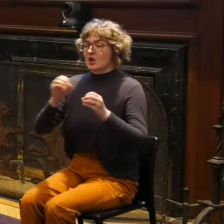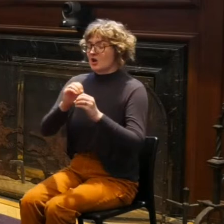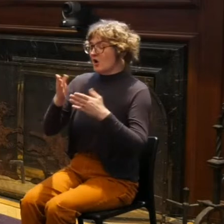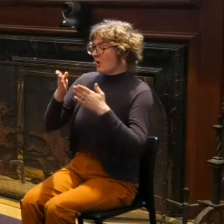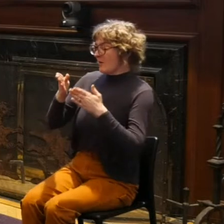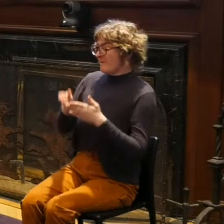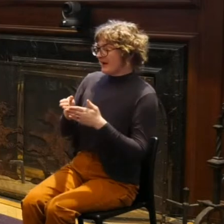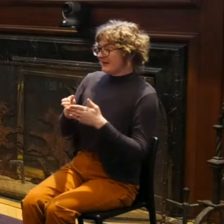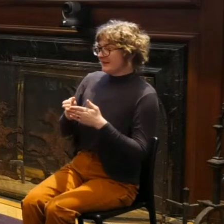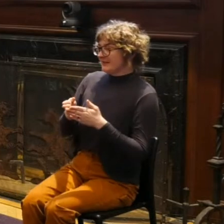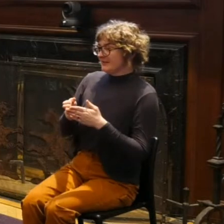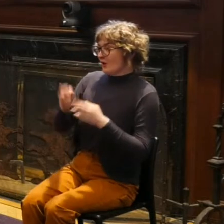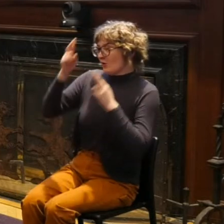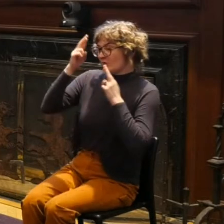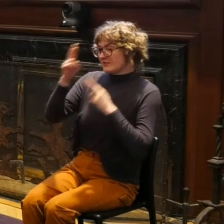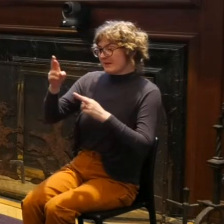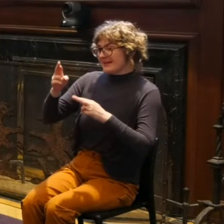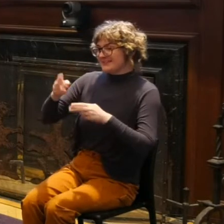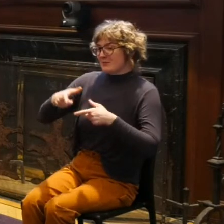Respects the Pussy,